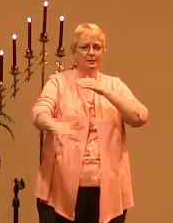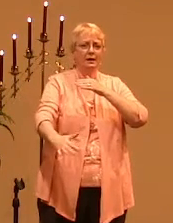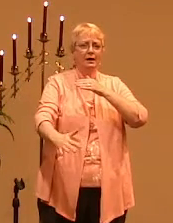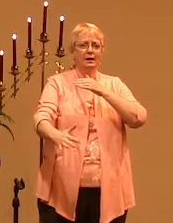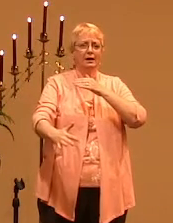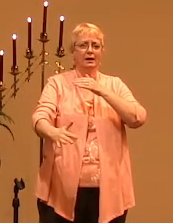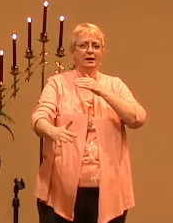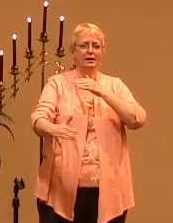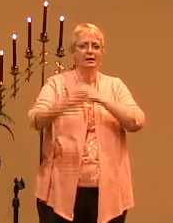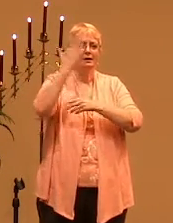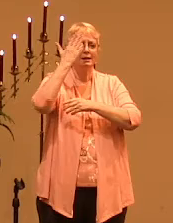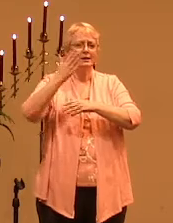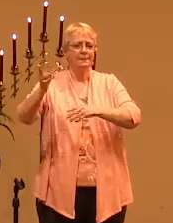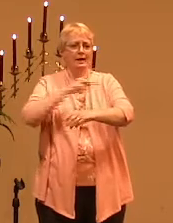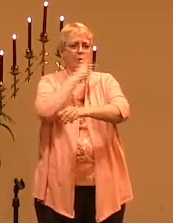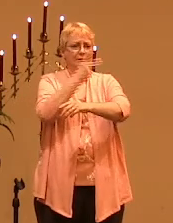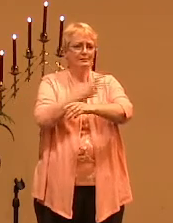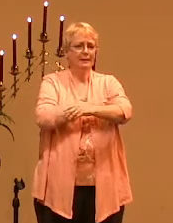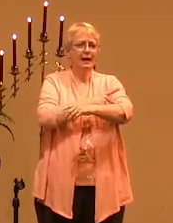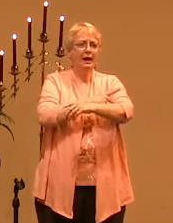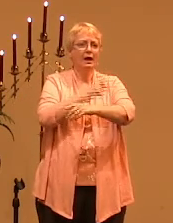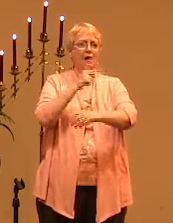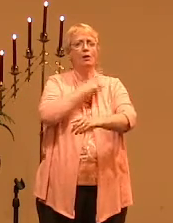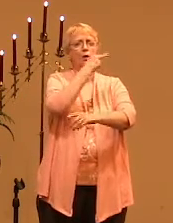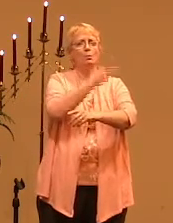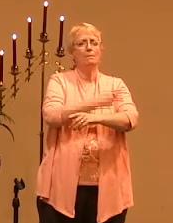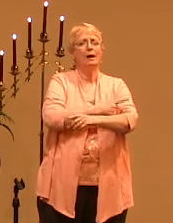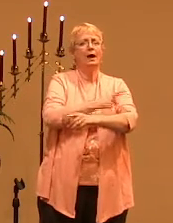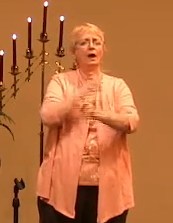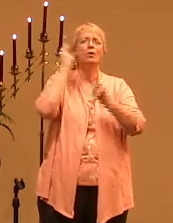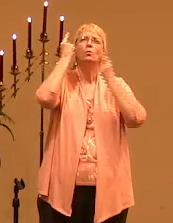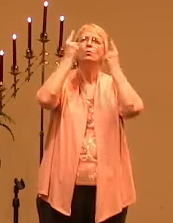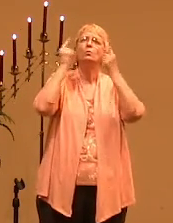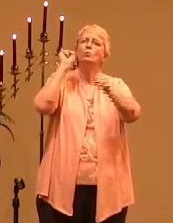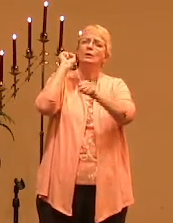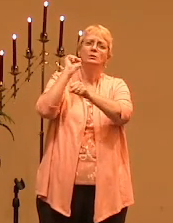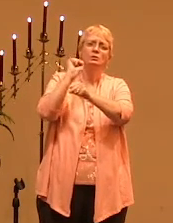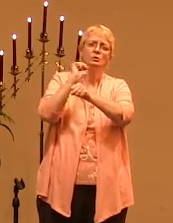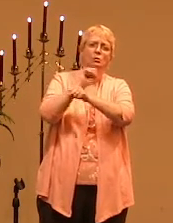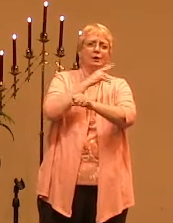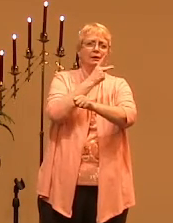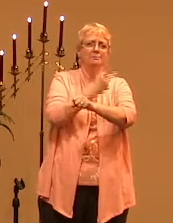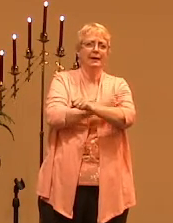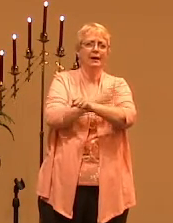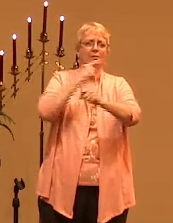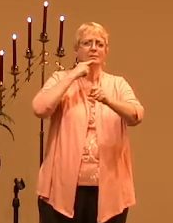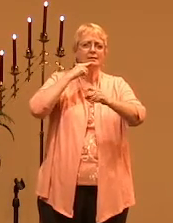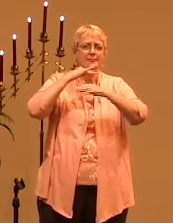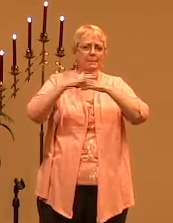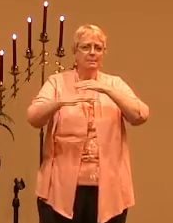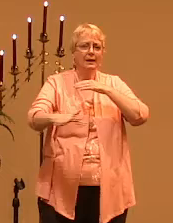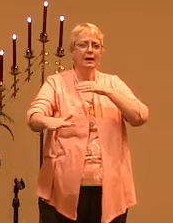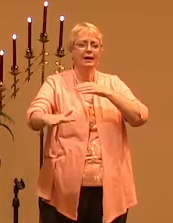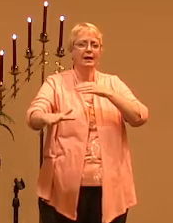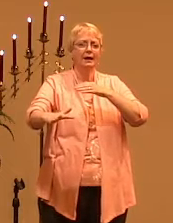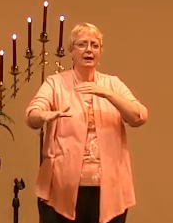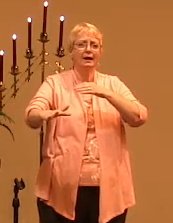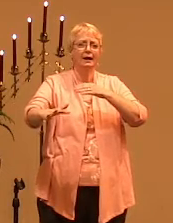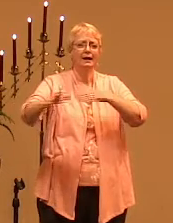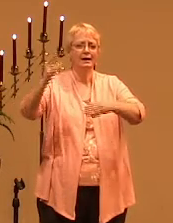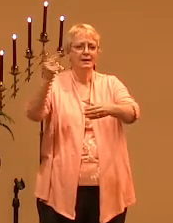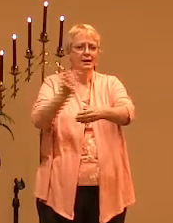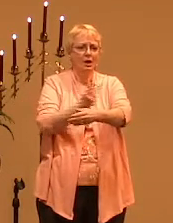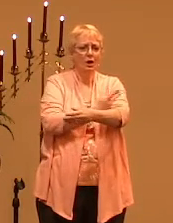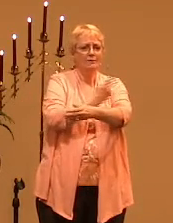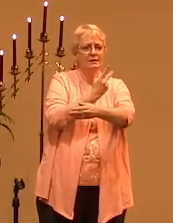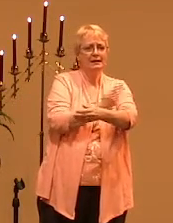the blood. There is power, power, wonder-working power in the